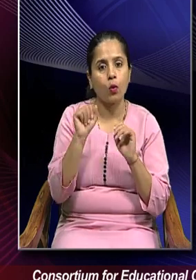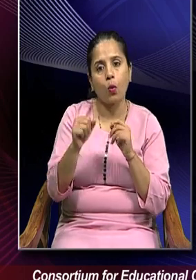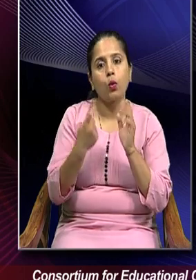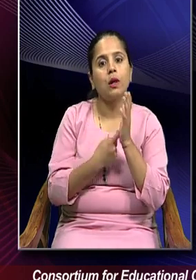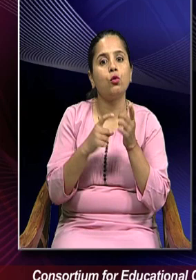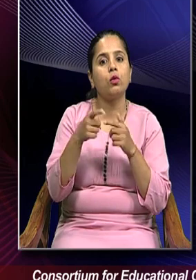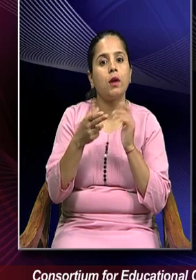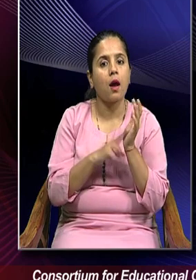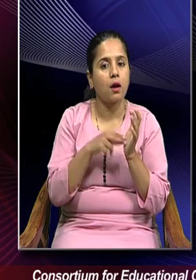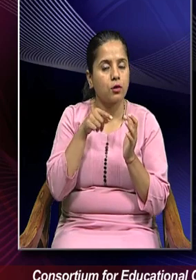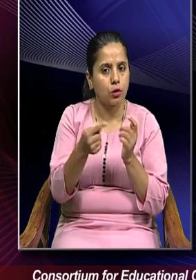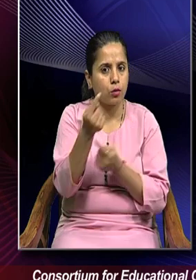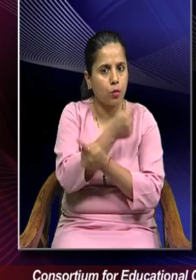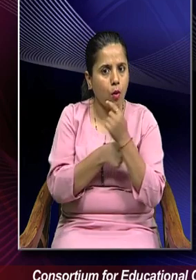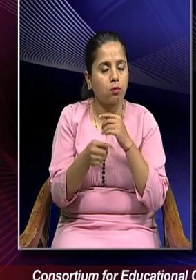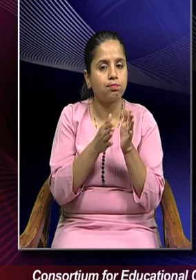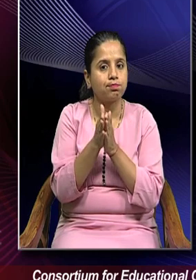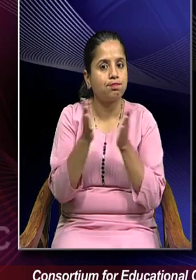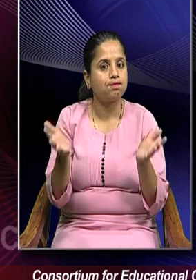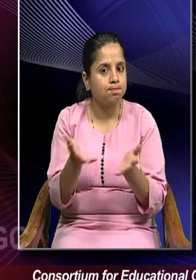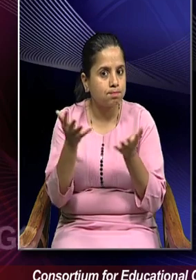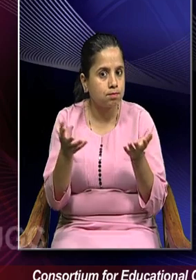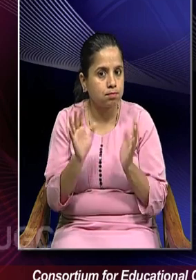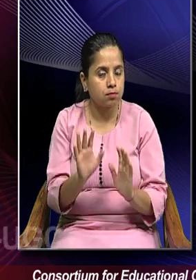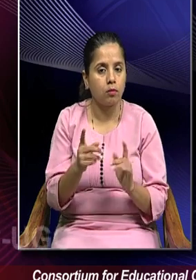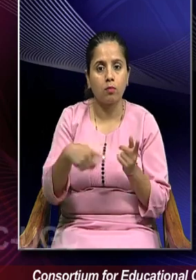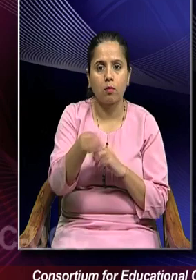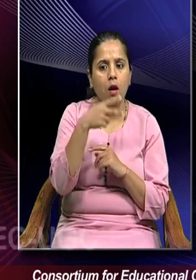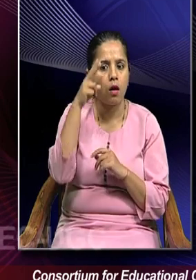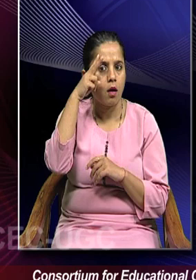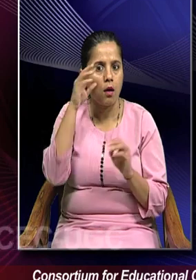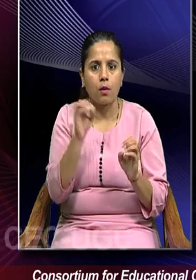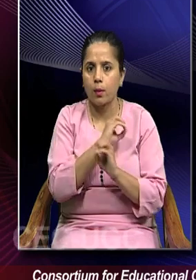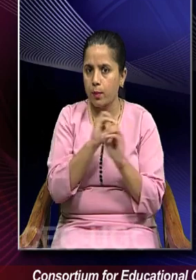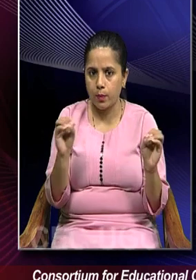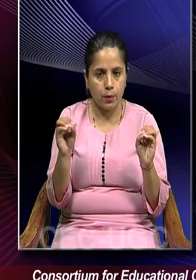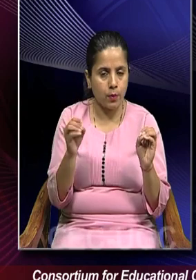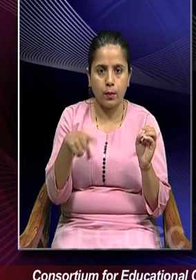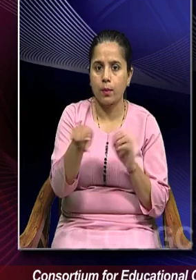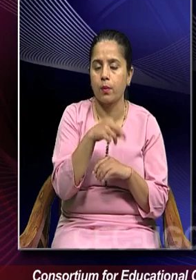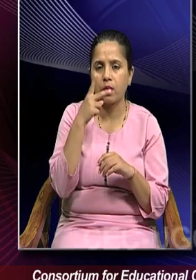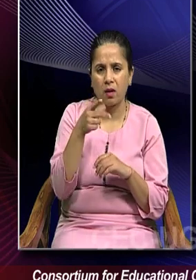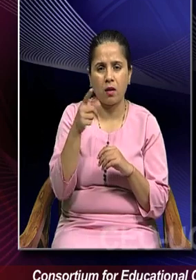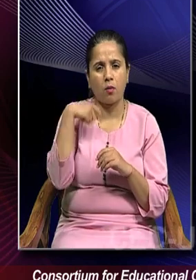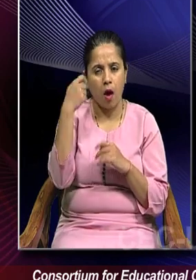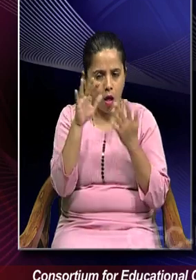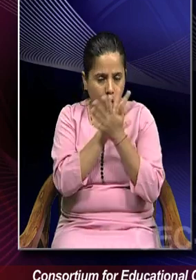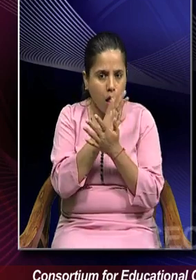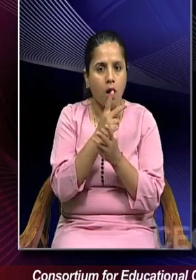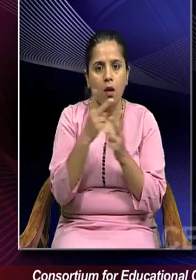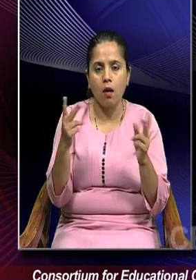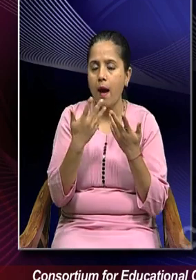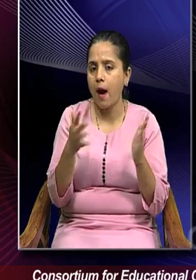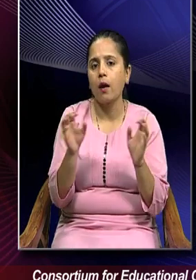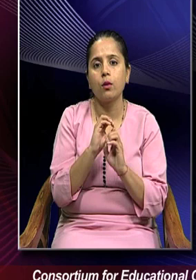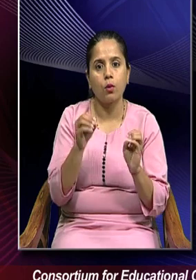It was politically motivated, and they were not concerned with any kind of obscene films